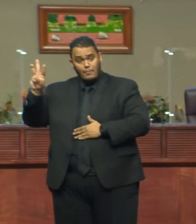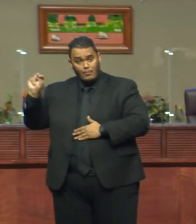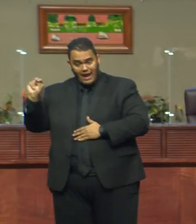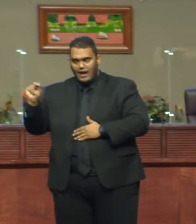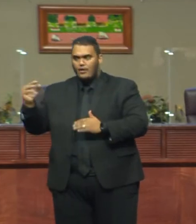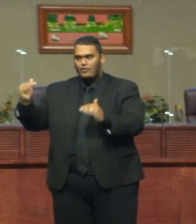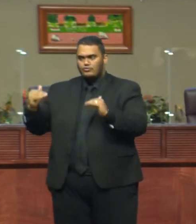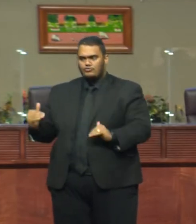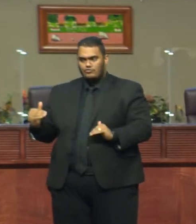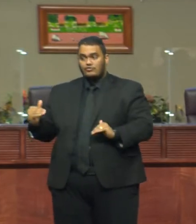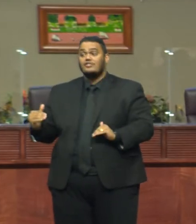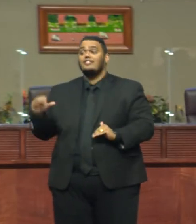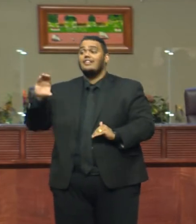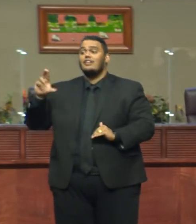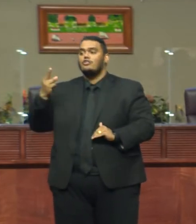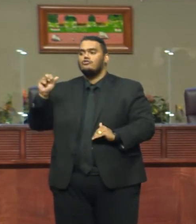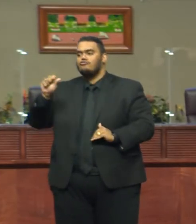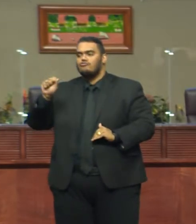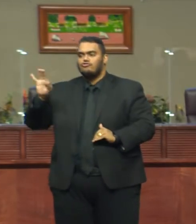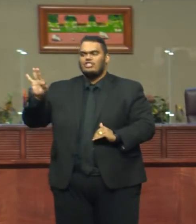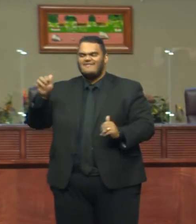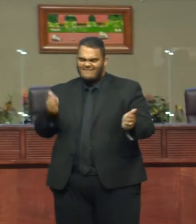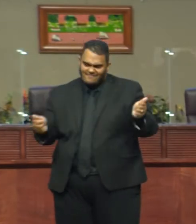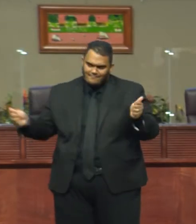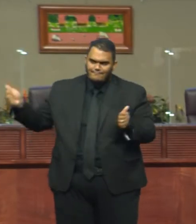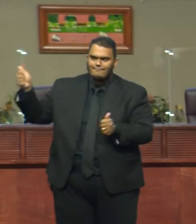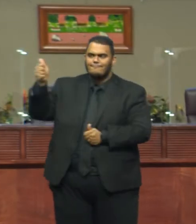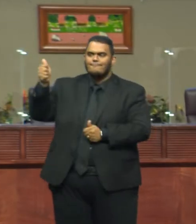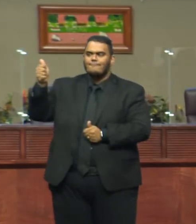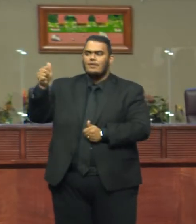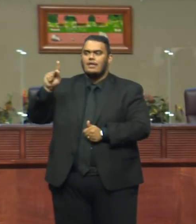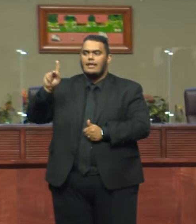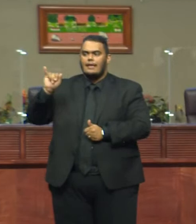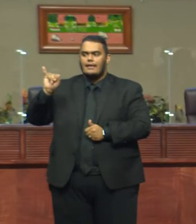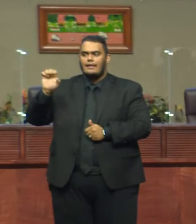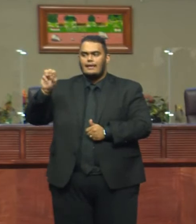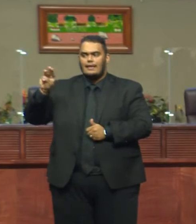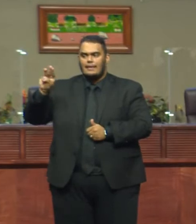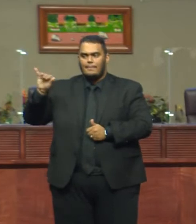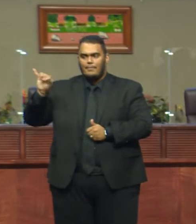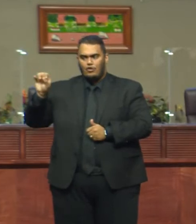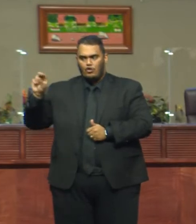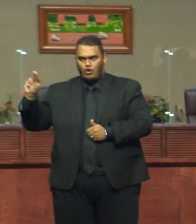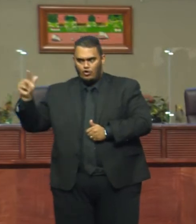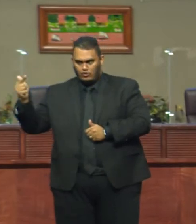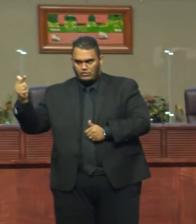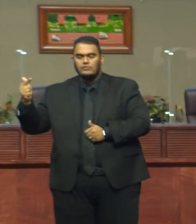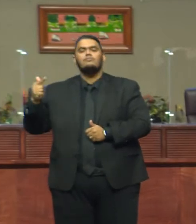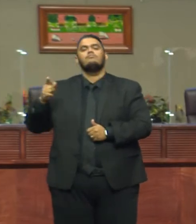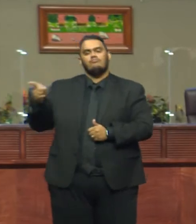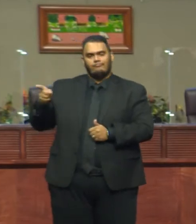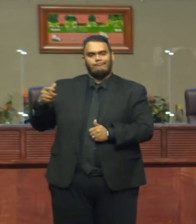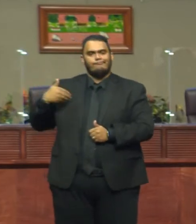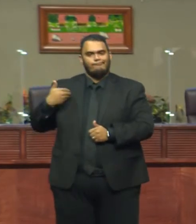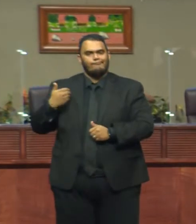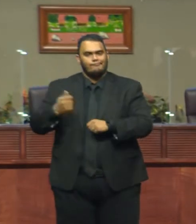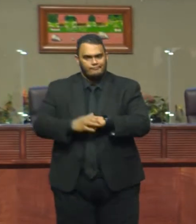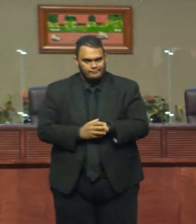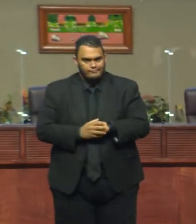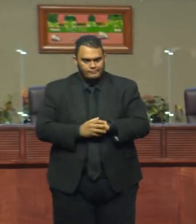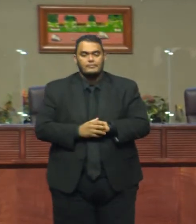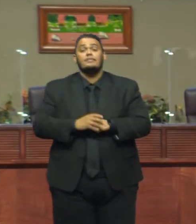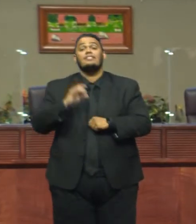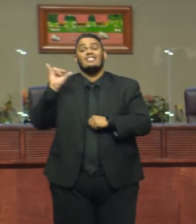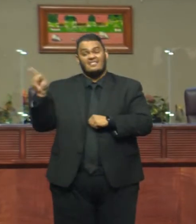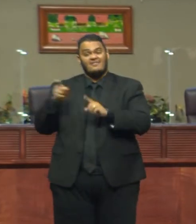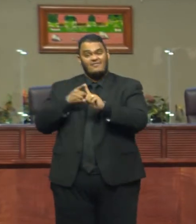we're going to weave some things into our briefing this afternoon, and it may require additional communication from